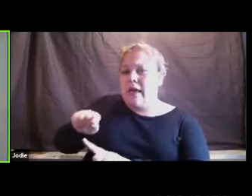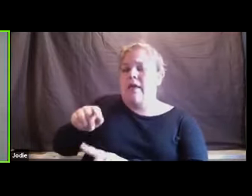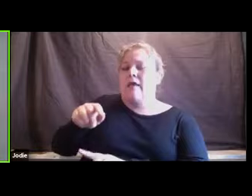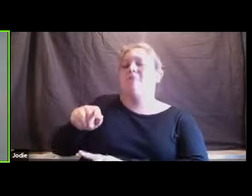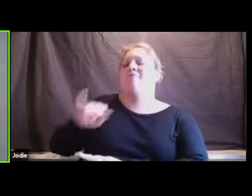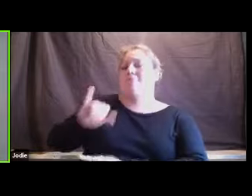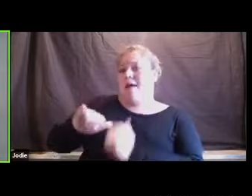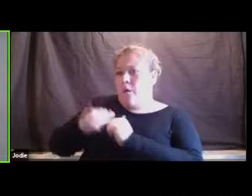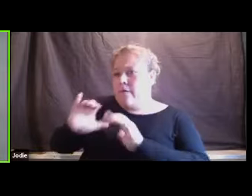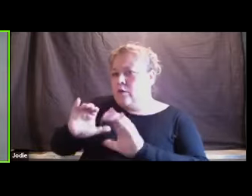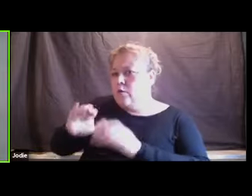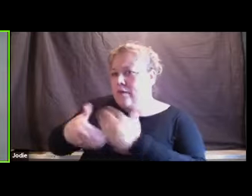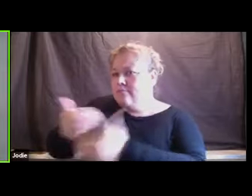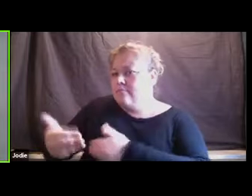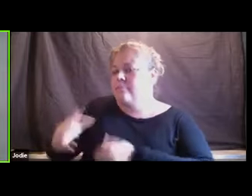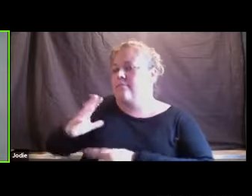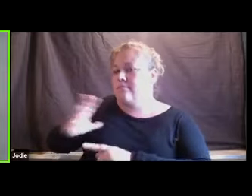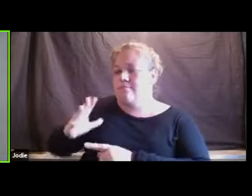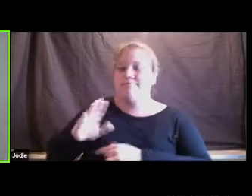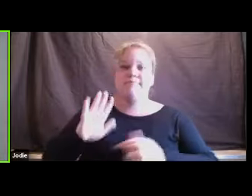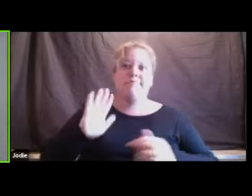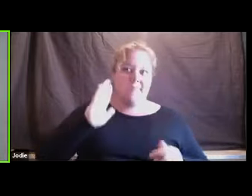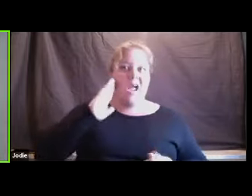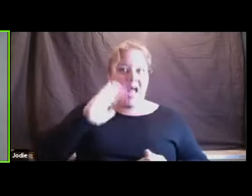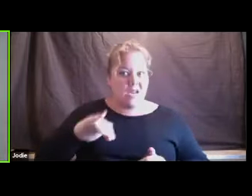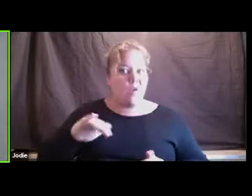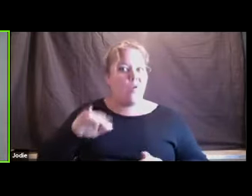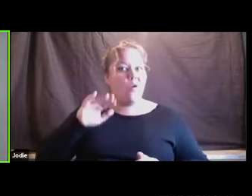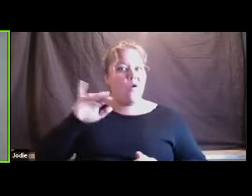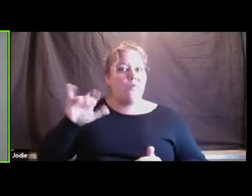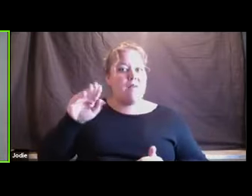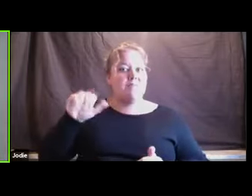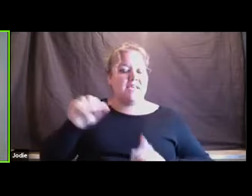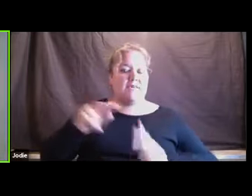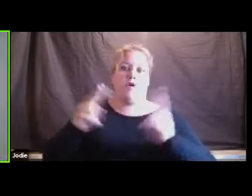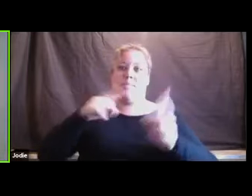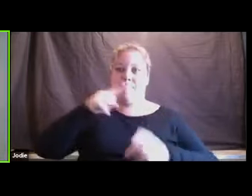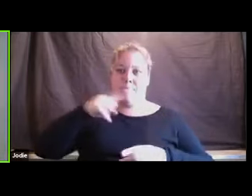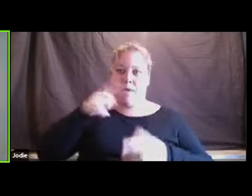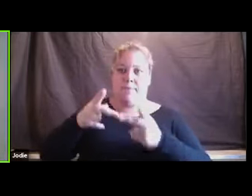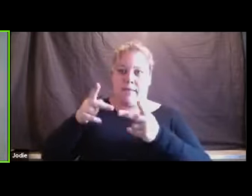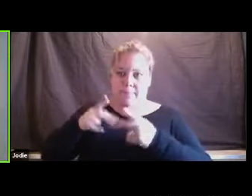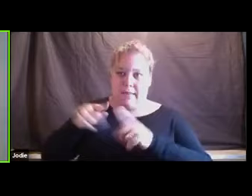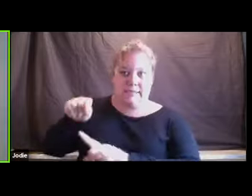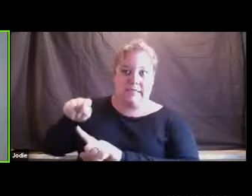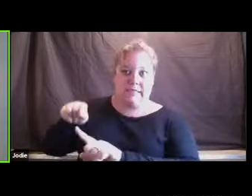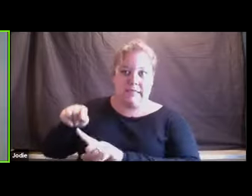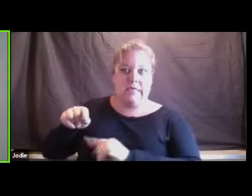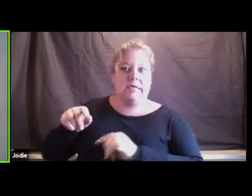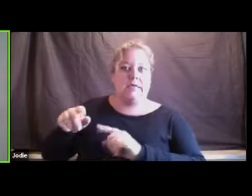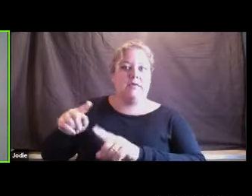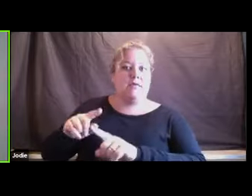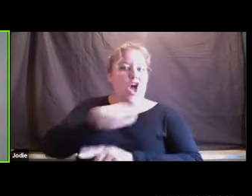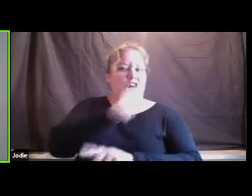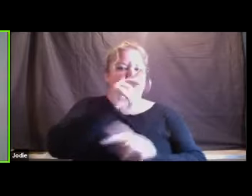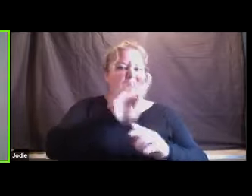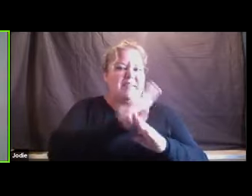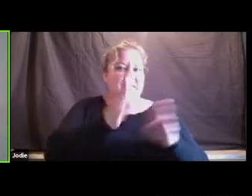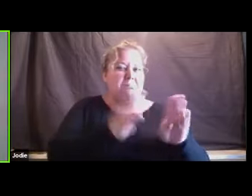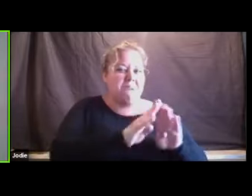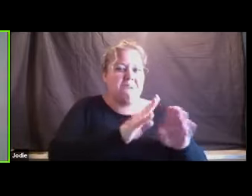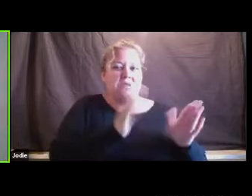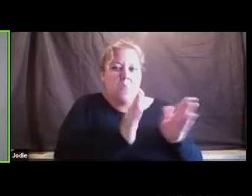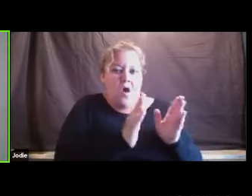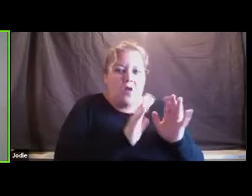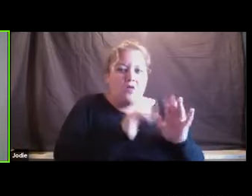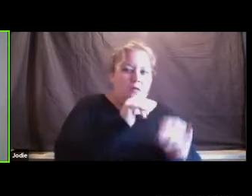know many people wish they understood where all of the activity was and is, but recognize that, you know, there can